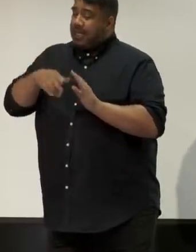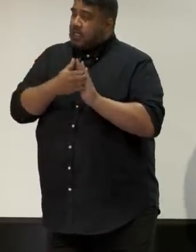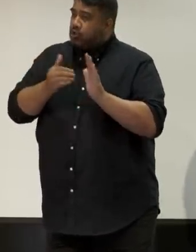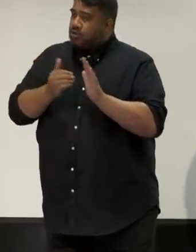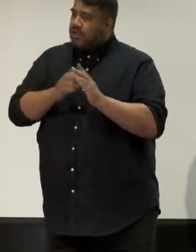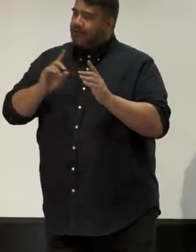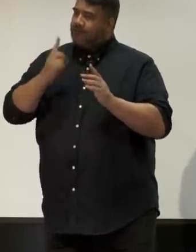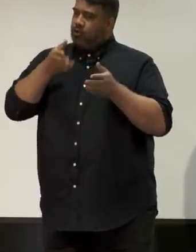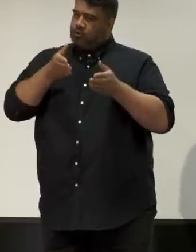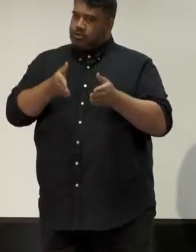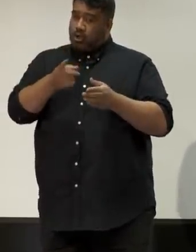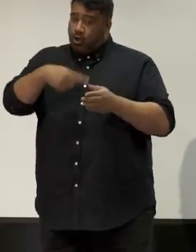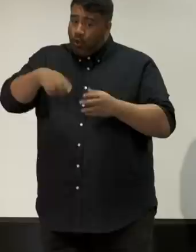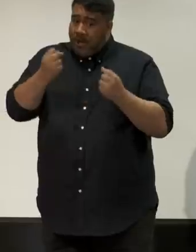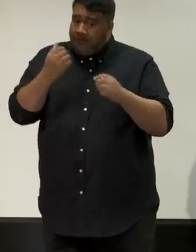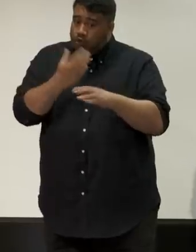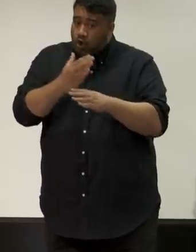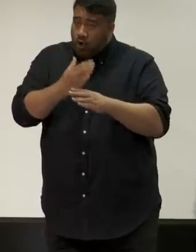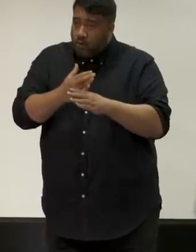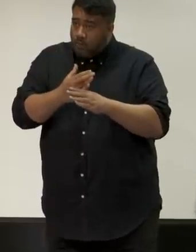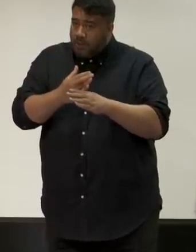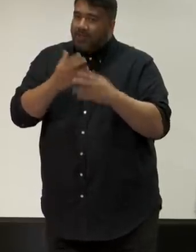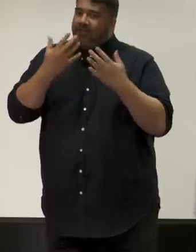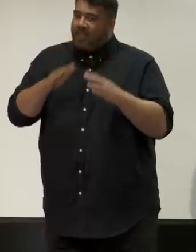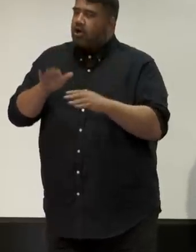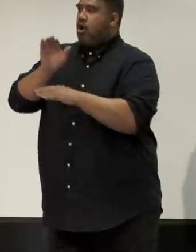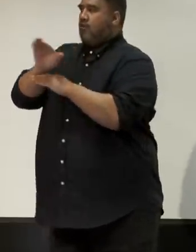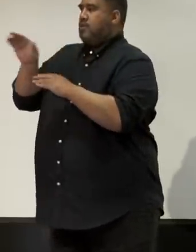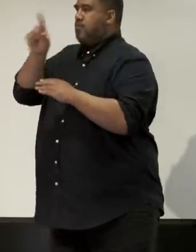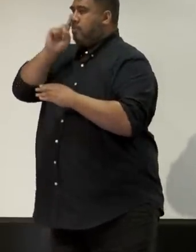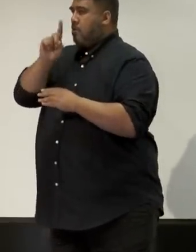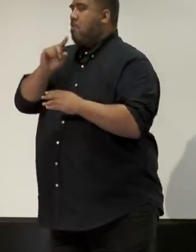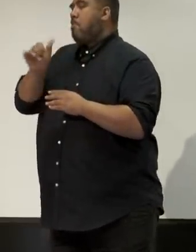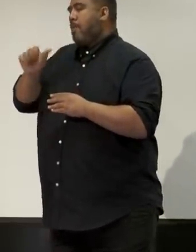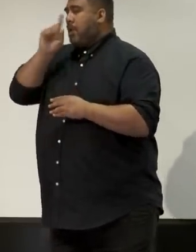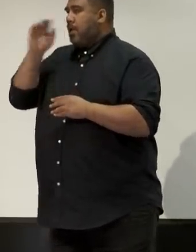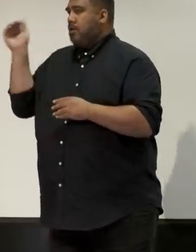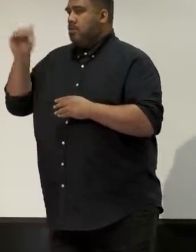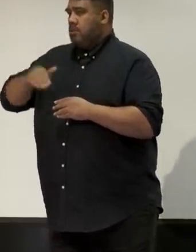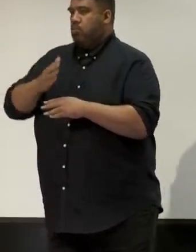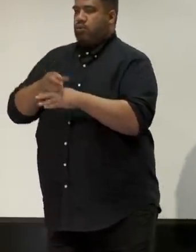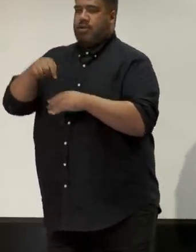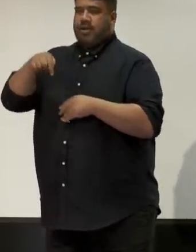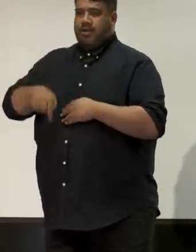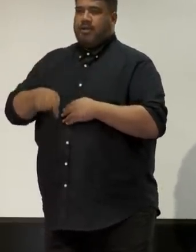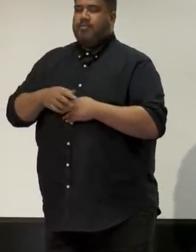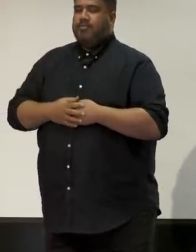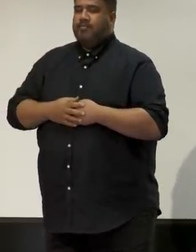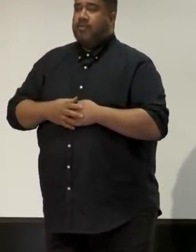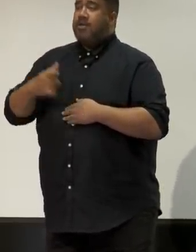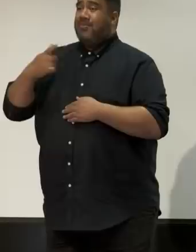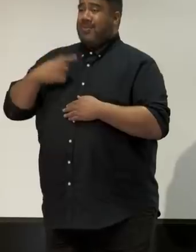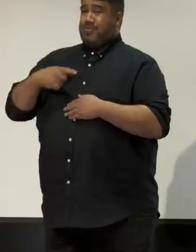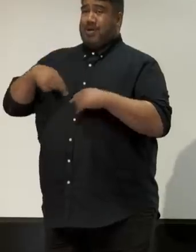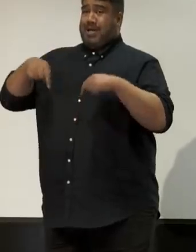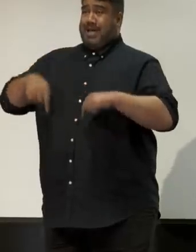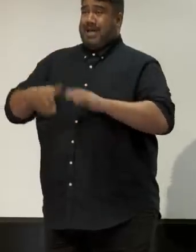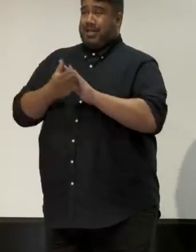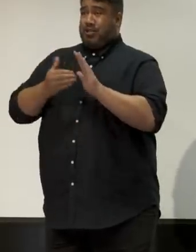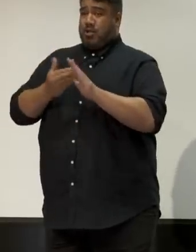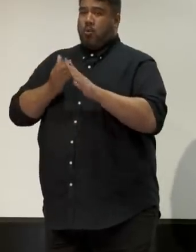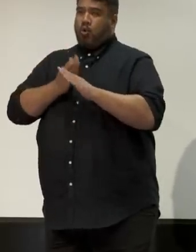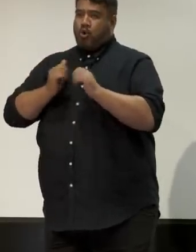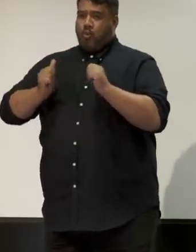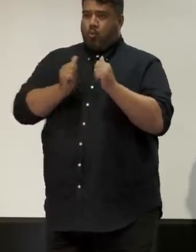Zealand can access work. And so that's where it's a matter we might be able to deal with some of the demand from those sectors by actually working